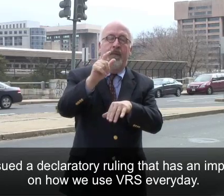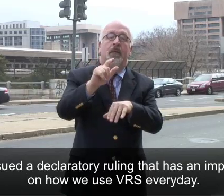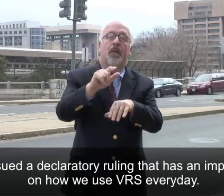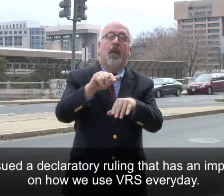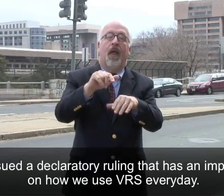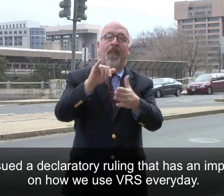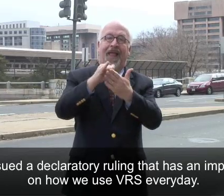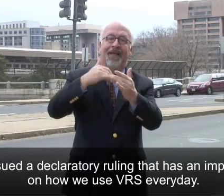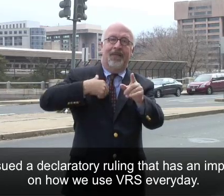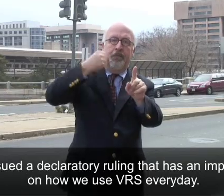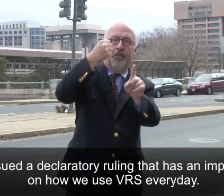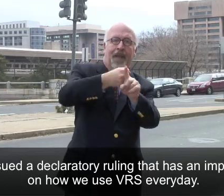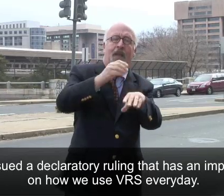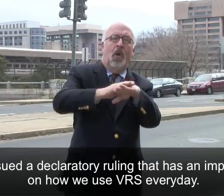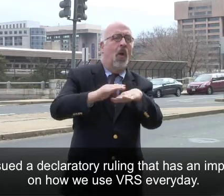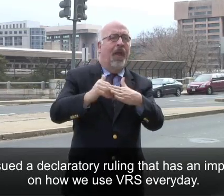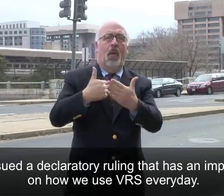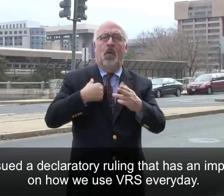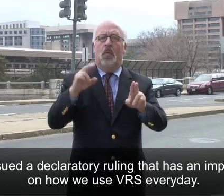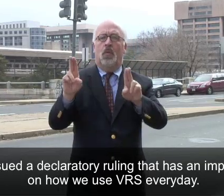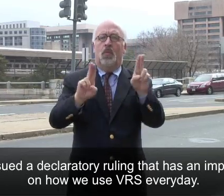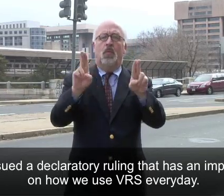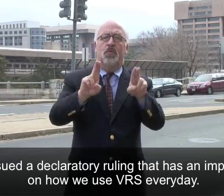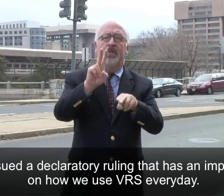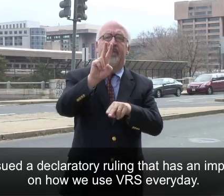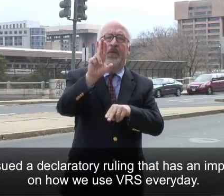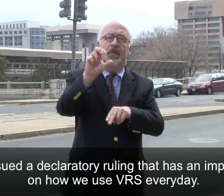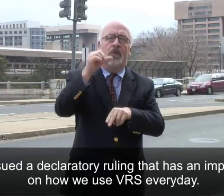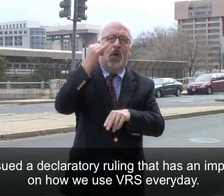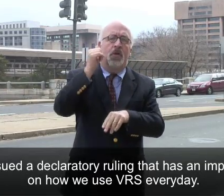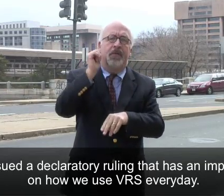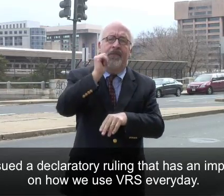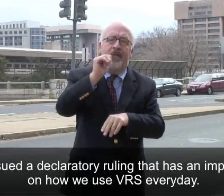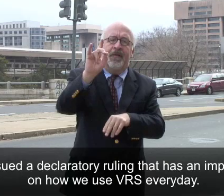ruling that has an impact on how we use VRS every day.